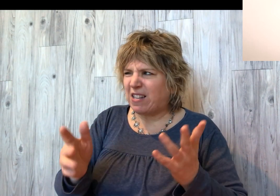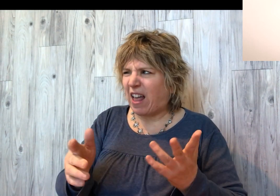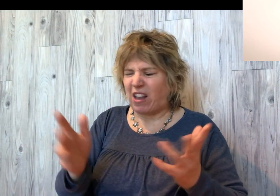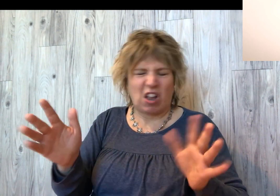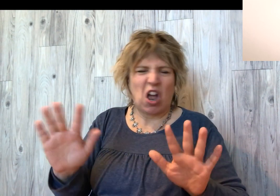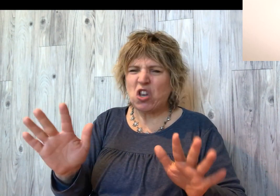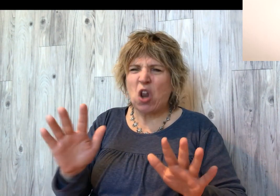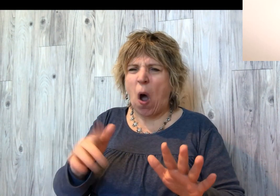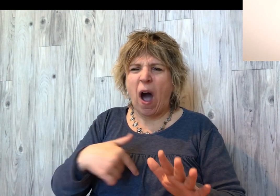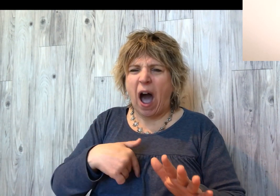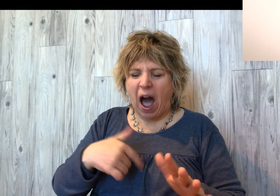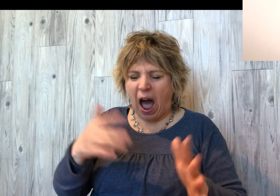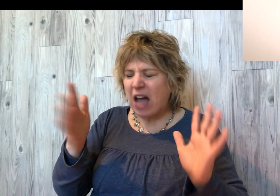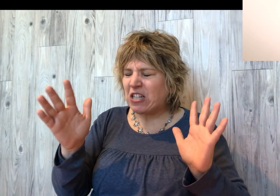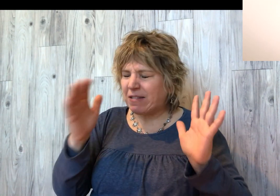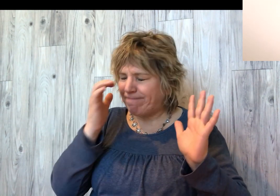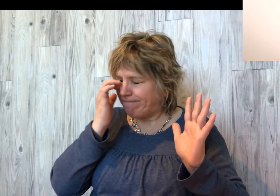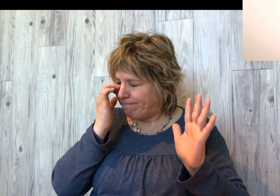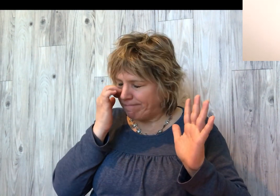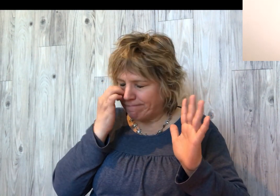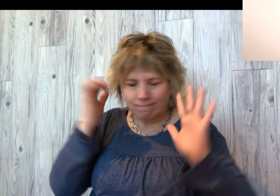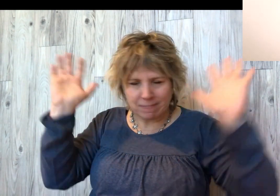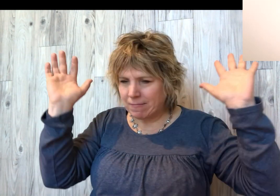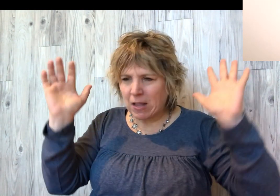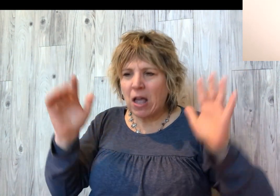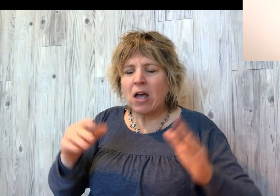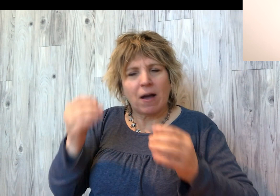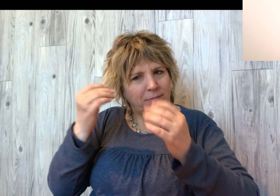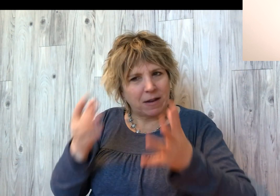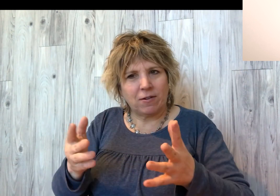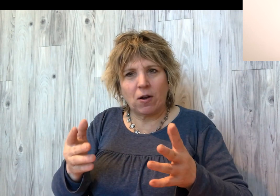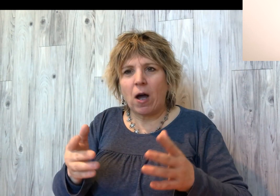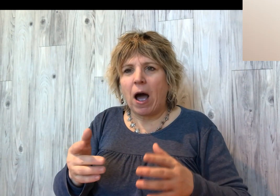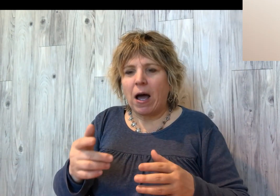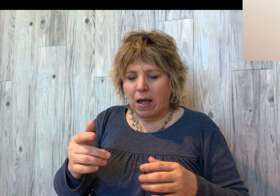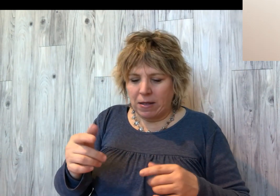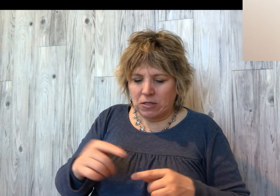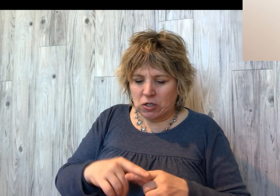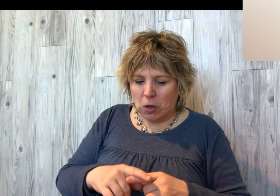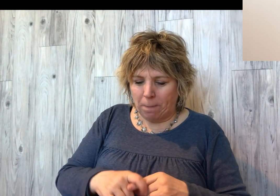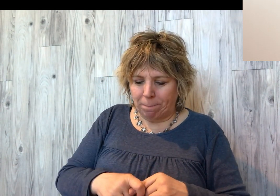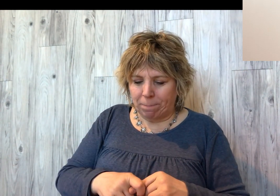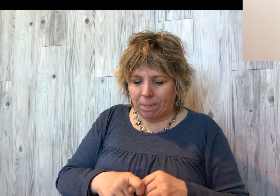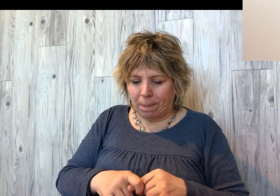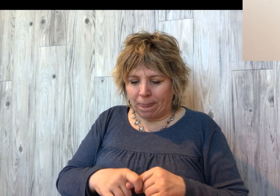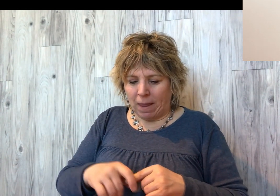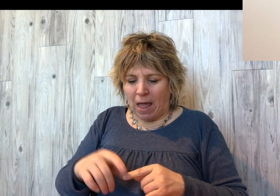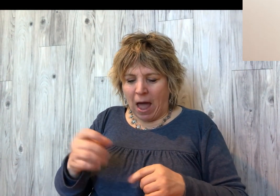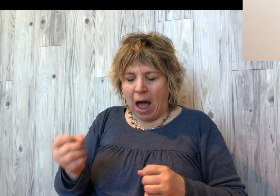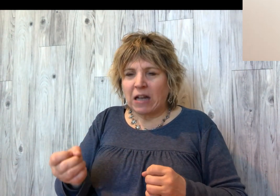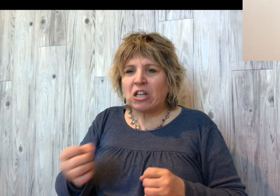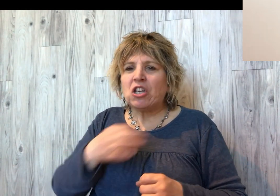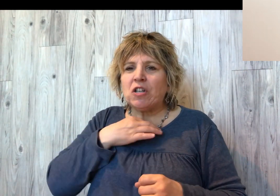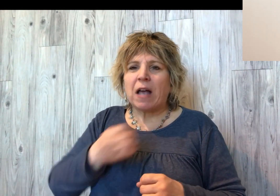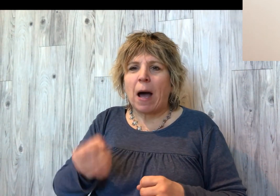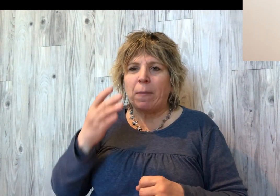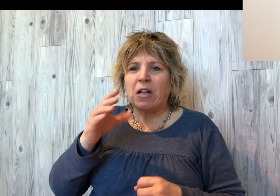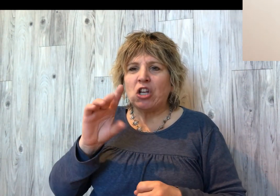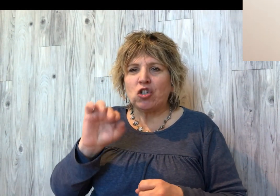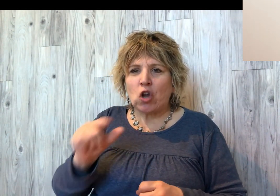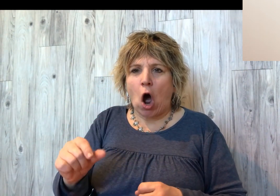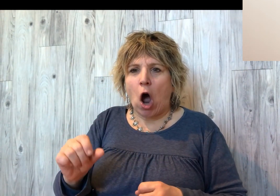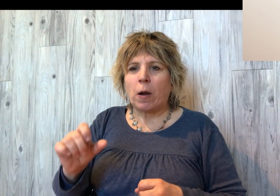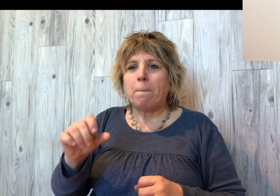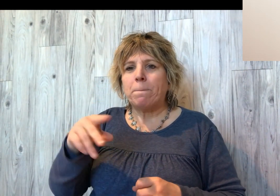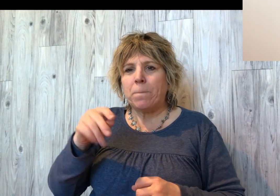than a human's mouth? I'm like, no, I just saw your dog eat its own poop, all right? So I'm gonna tell you right now, that dog's mouth is not clean. I don't care how many dog bones you give it, even